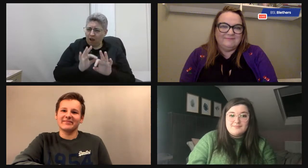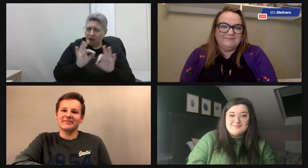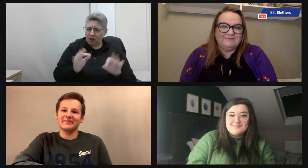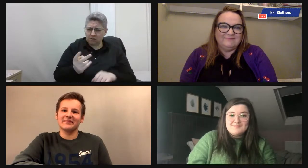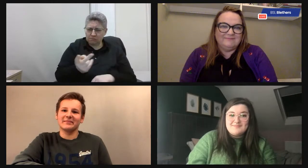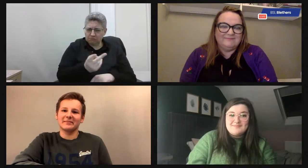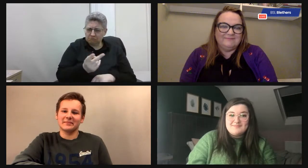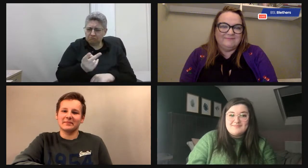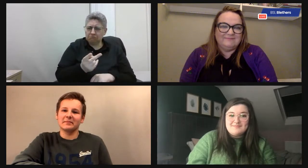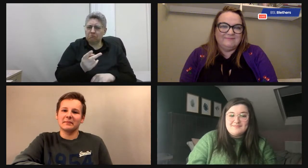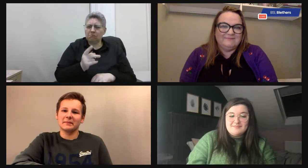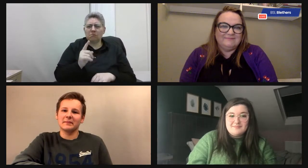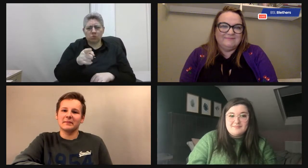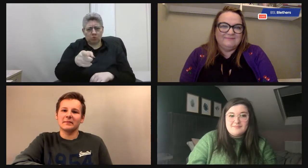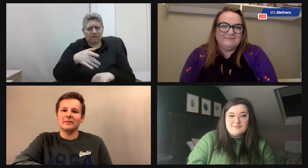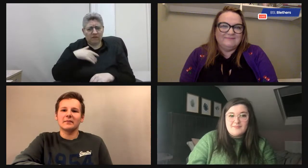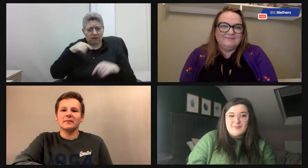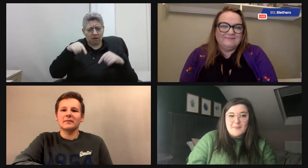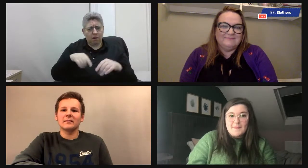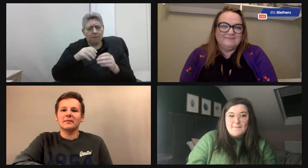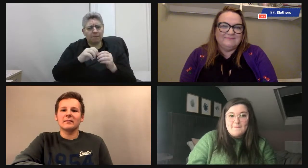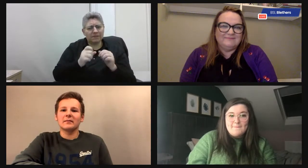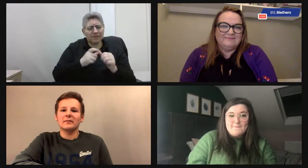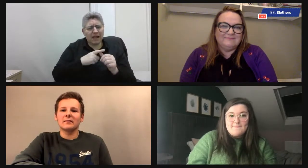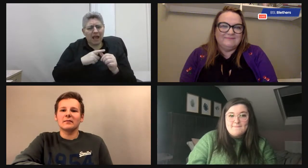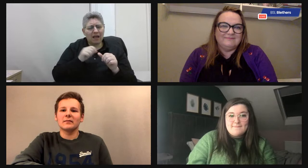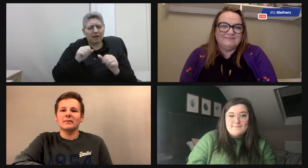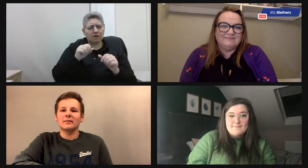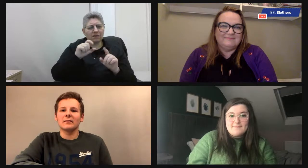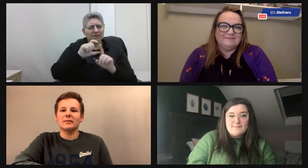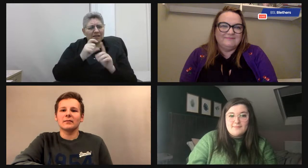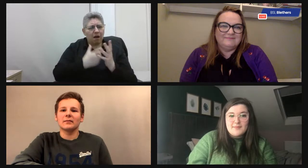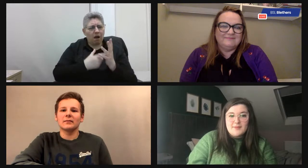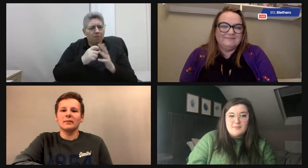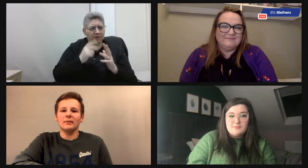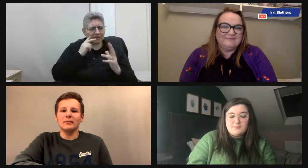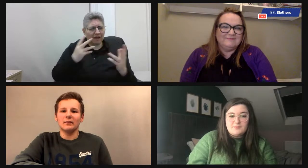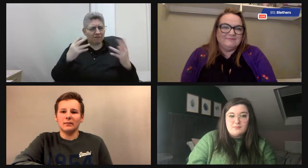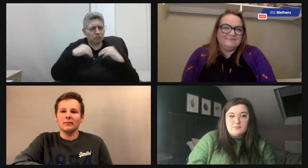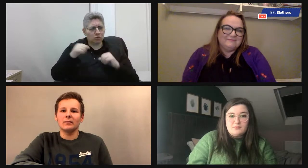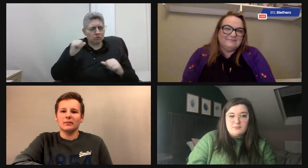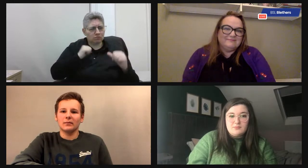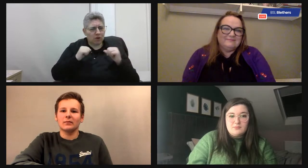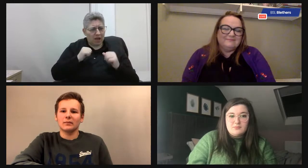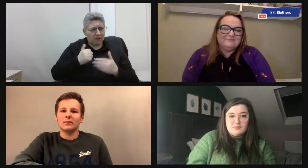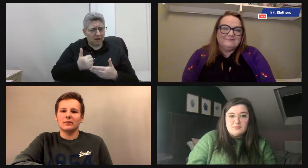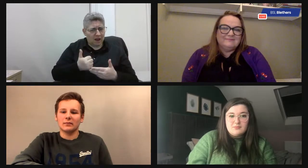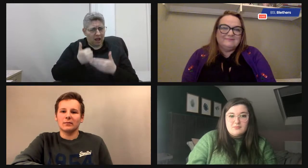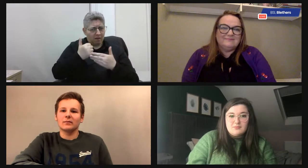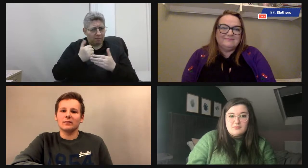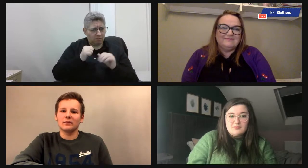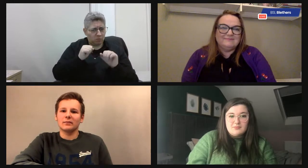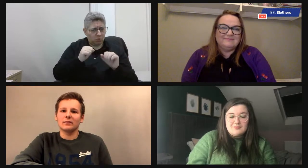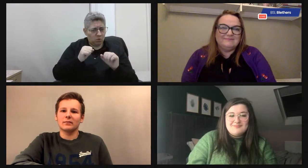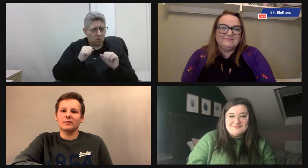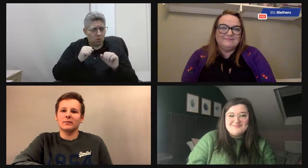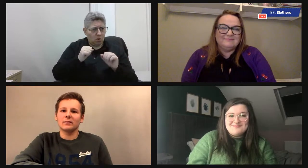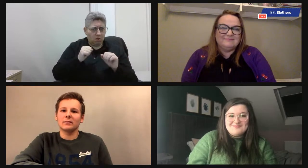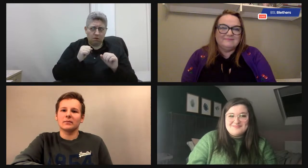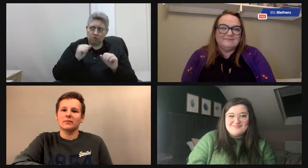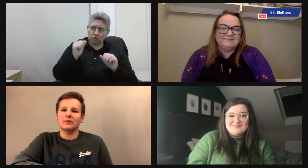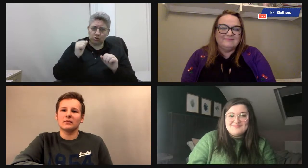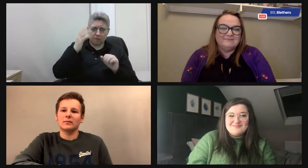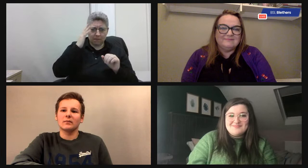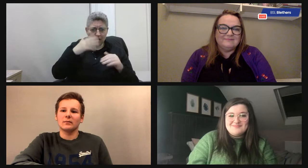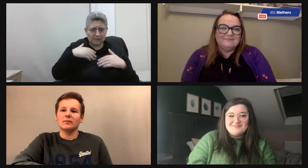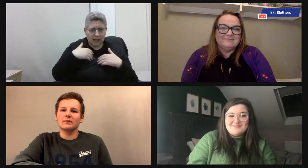better quality of life for all our young people. And so a final question for you is the Deaf Roots and Pride project that we have